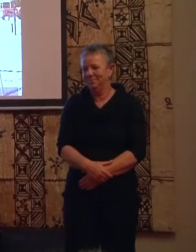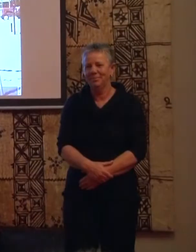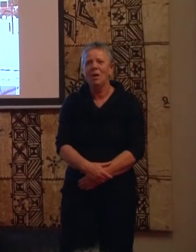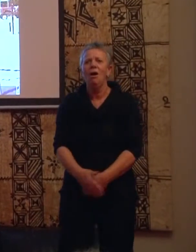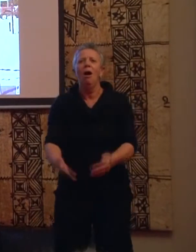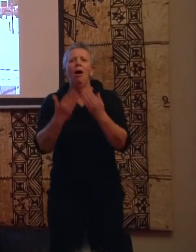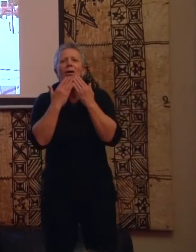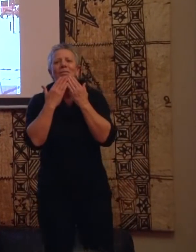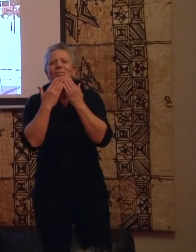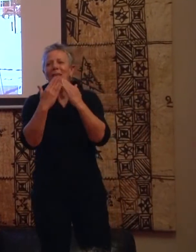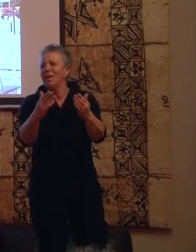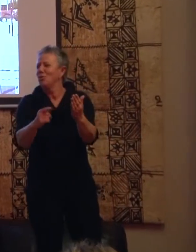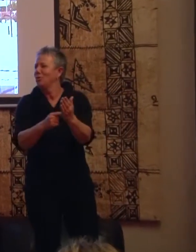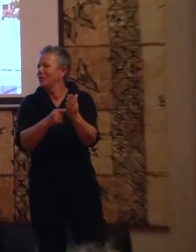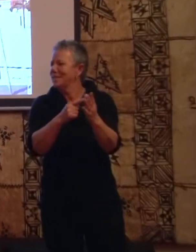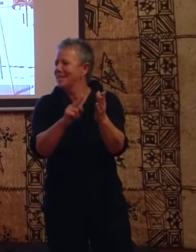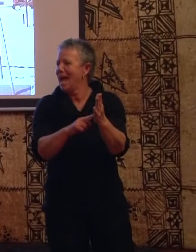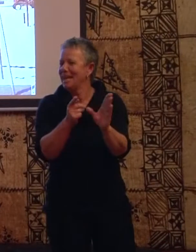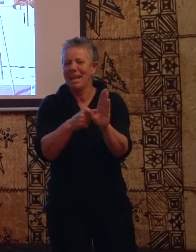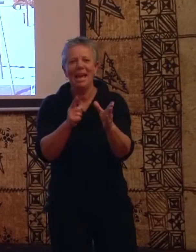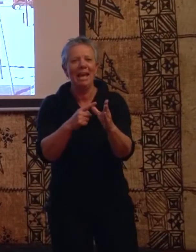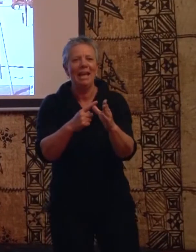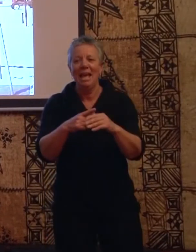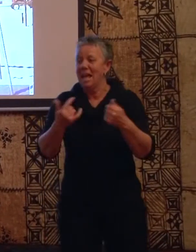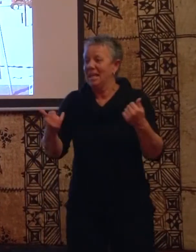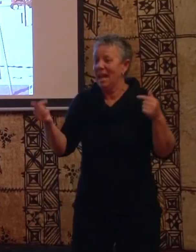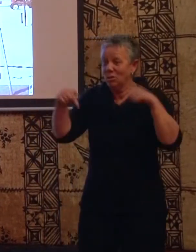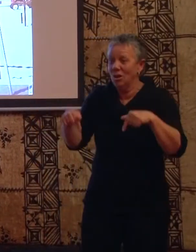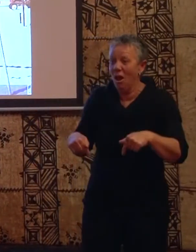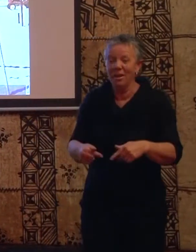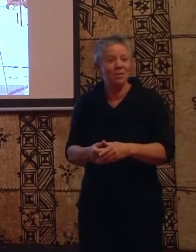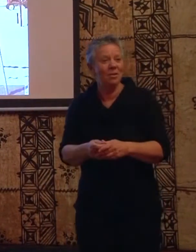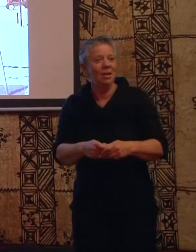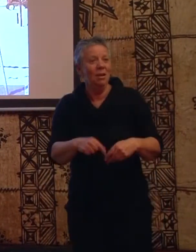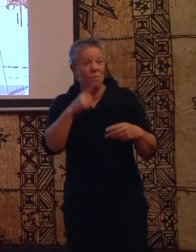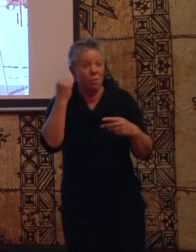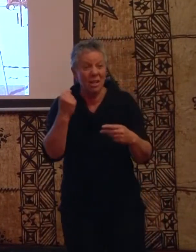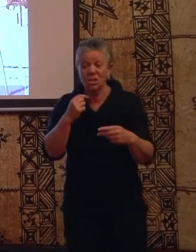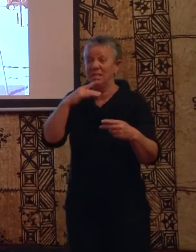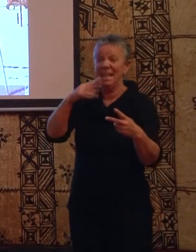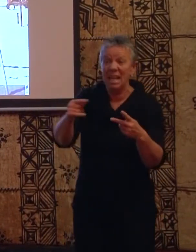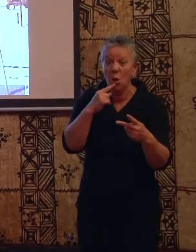Great, thanks very much, Tanya. You've learned French and Te Reo Māori, so we'll let you off not being able to sign.